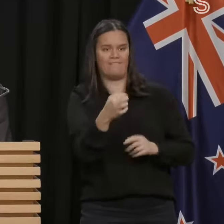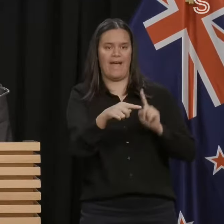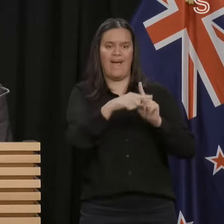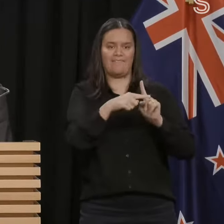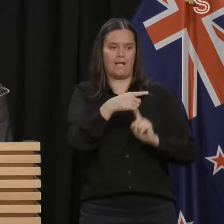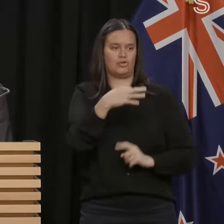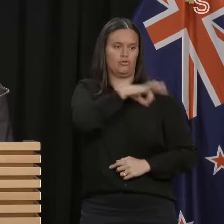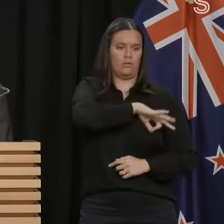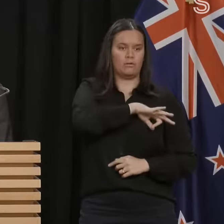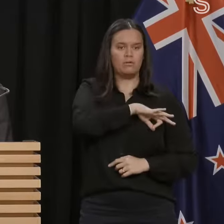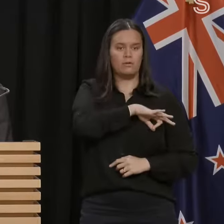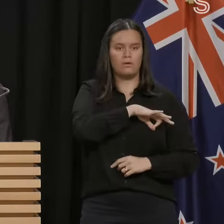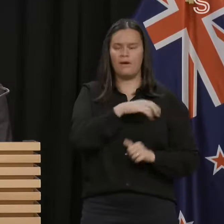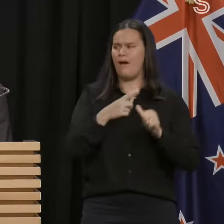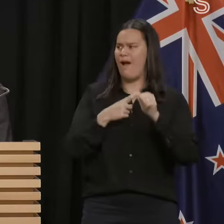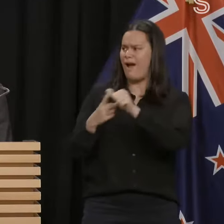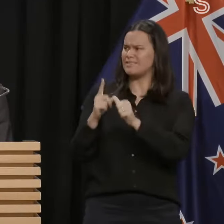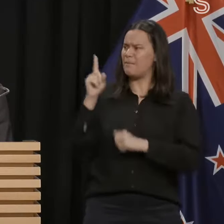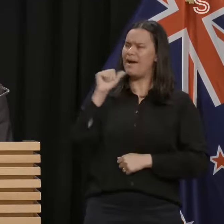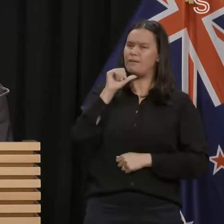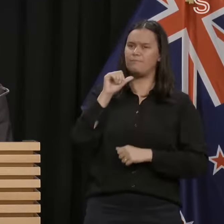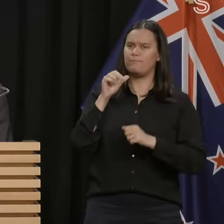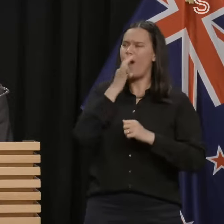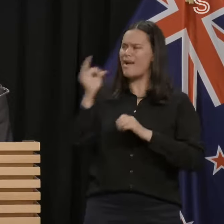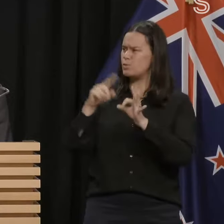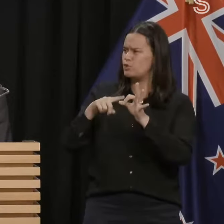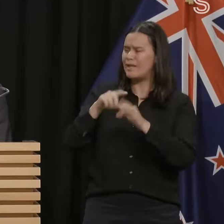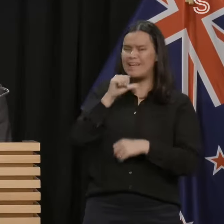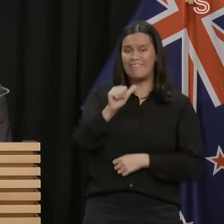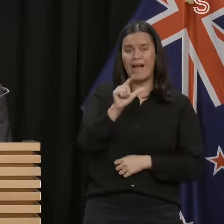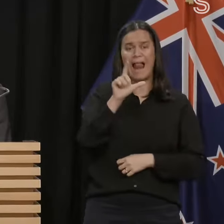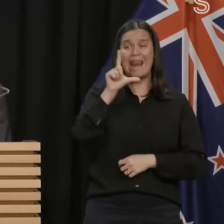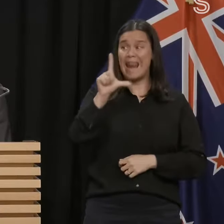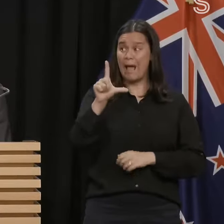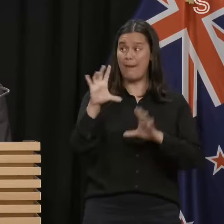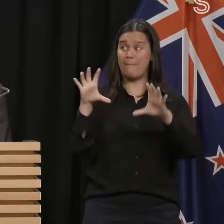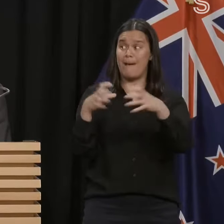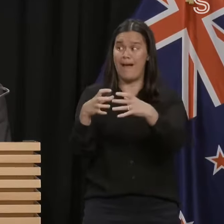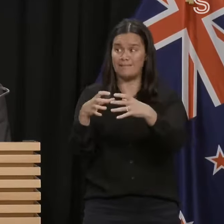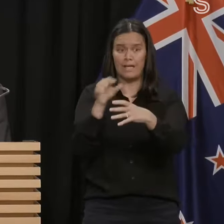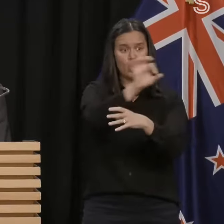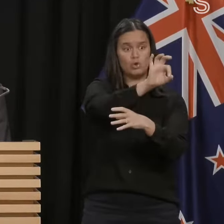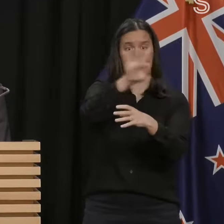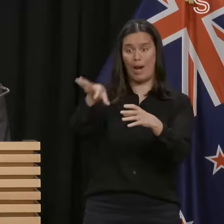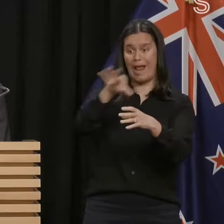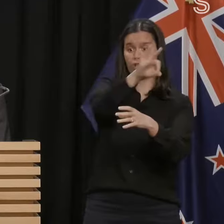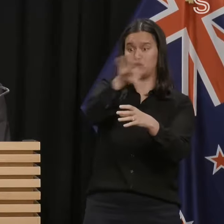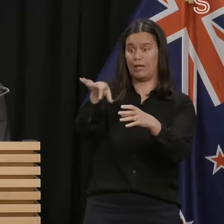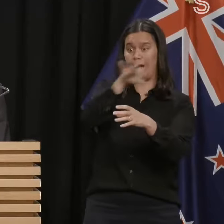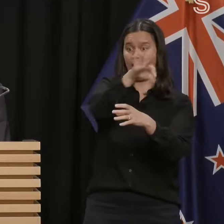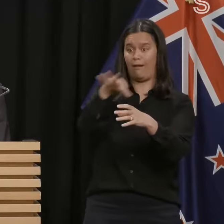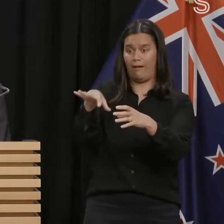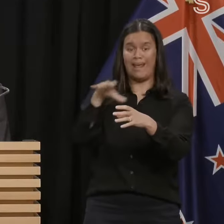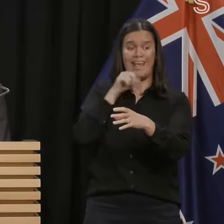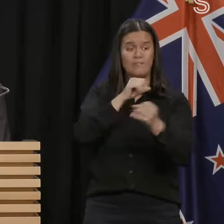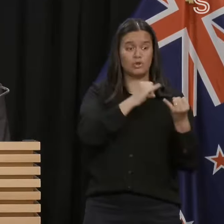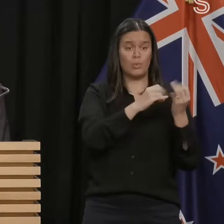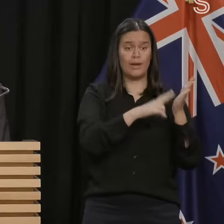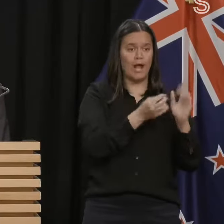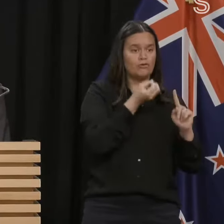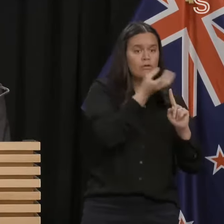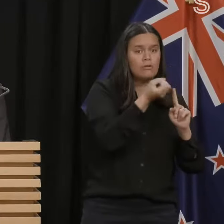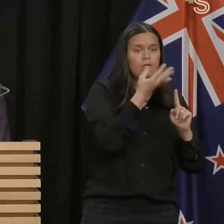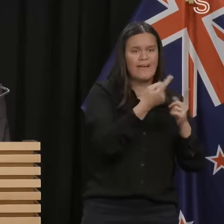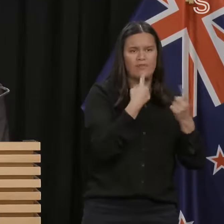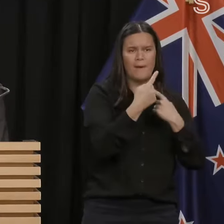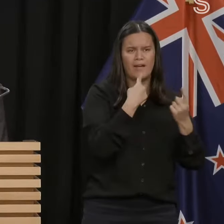But if they were donating to Labour and they were getting information from a Labour cabinet minister, isn't that exactly the same principle?